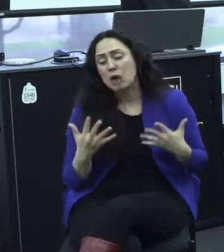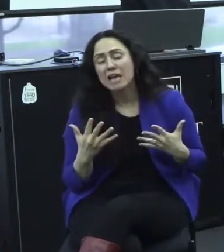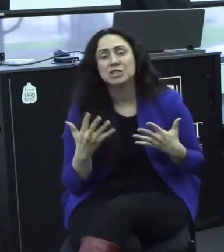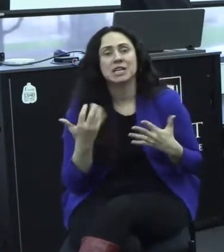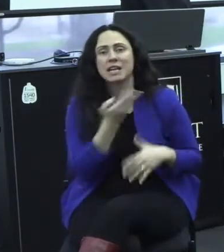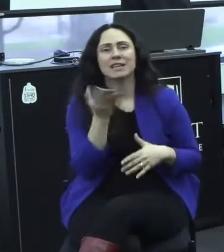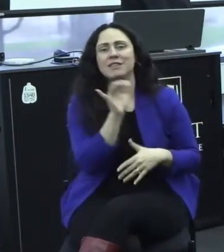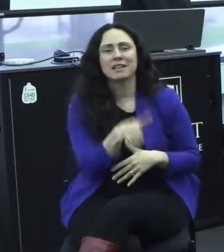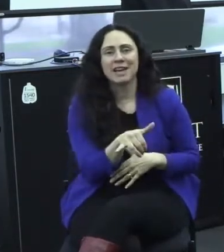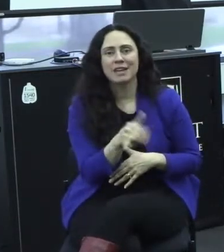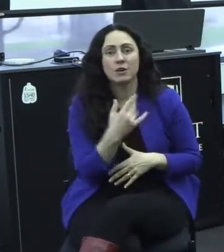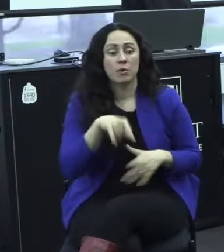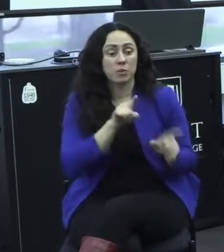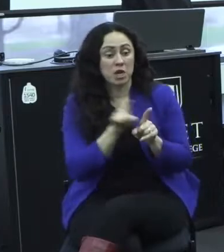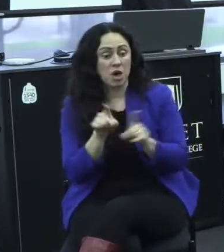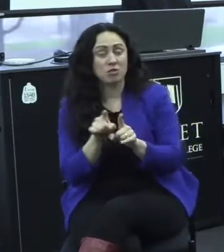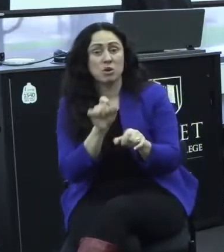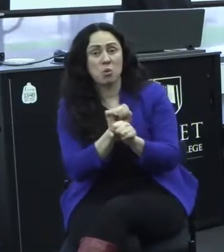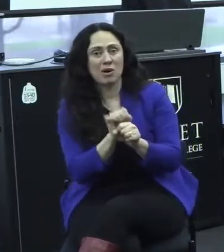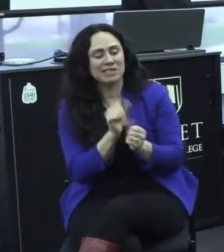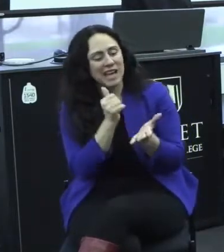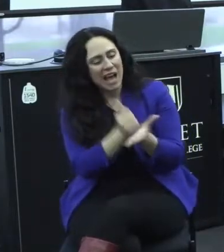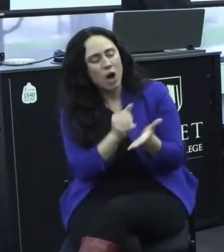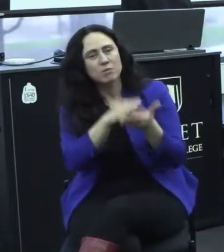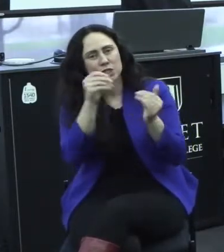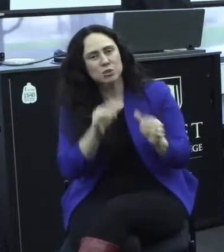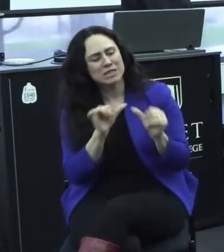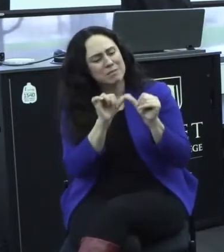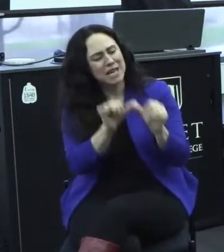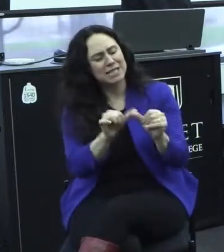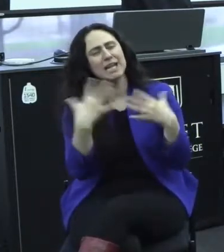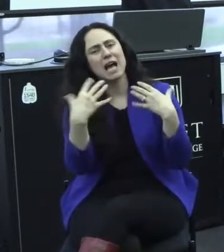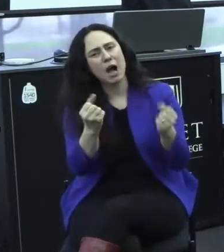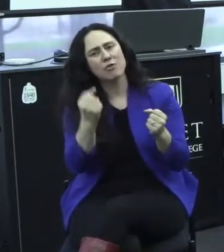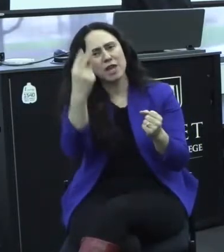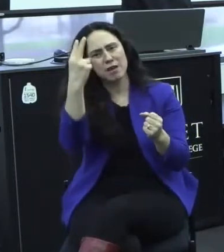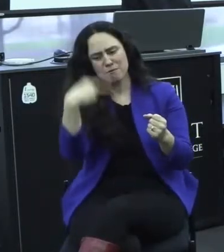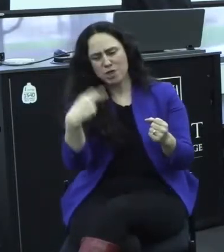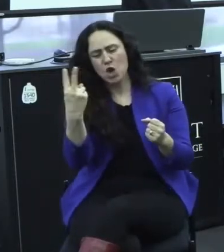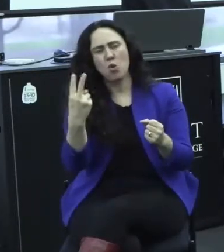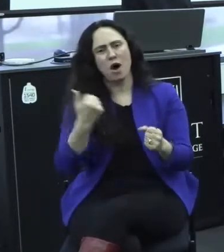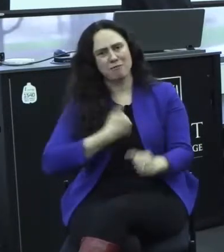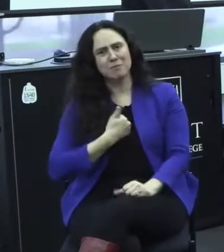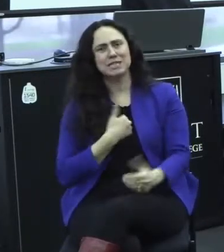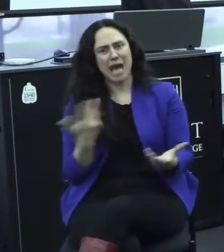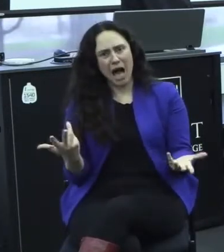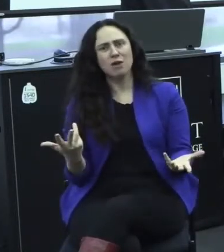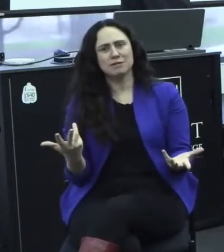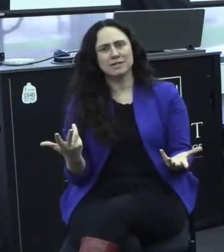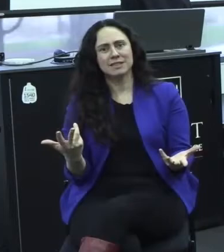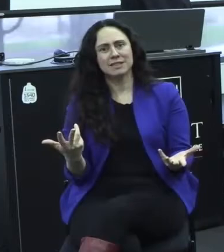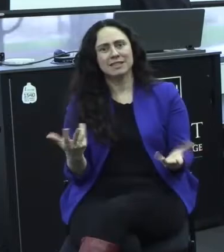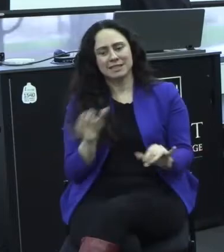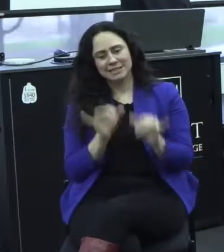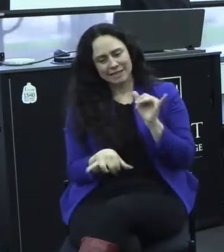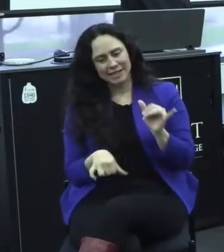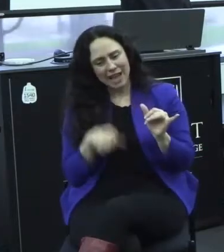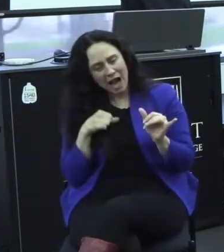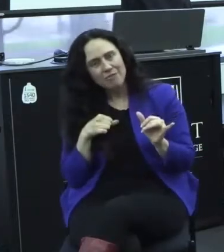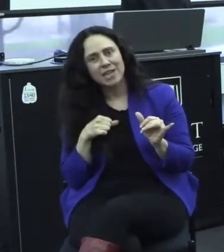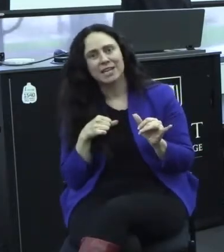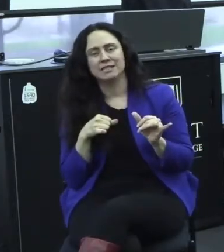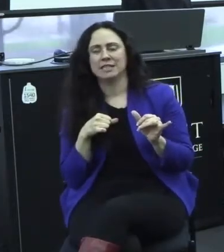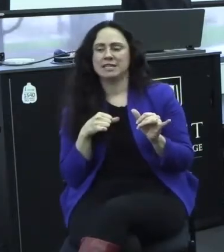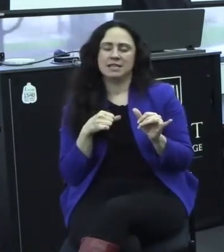that. We also work to kind of help students maintain a healthy view of themselves, to help them stay confident, to help them deal with a